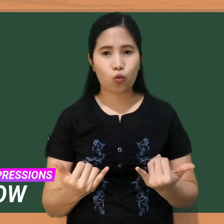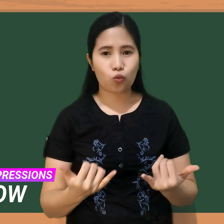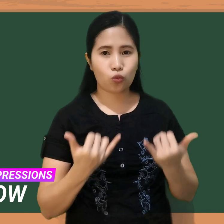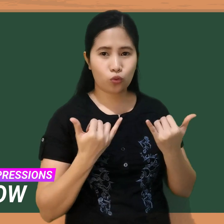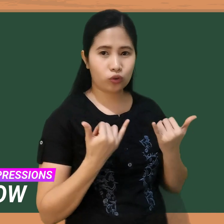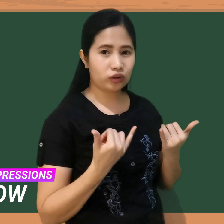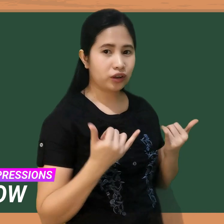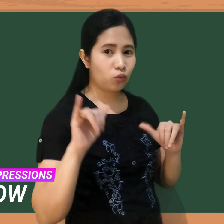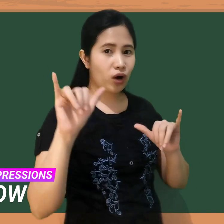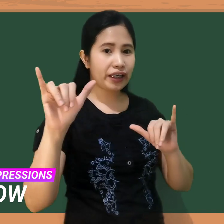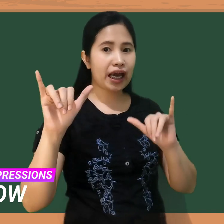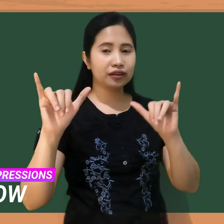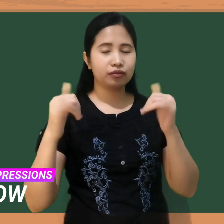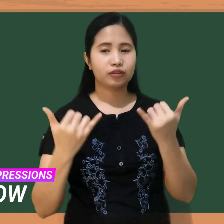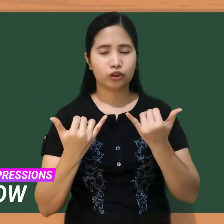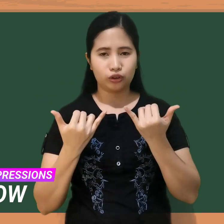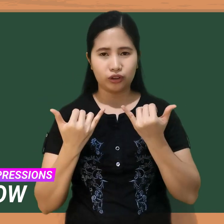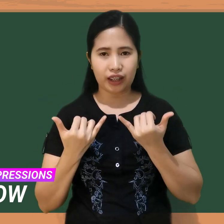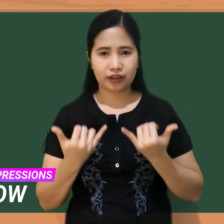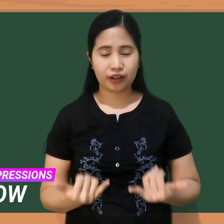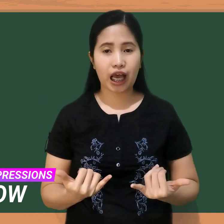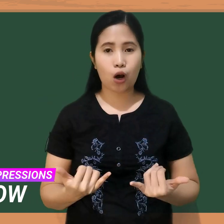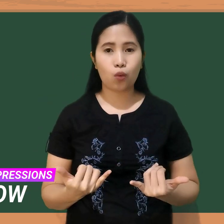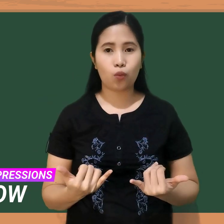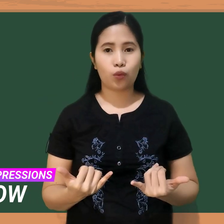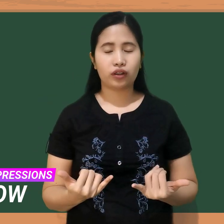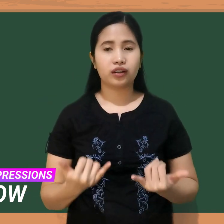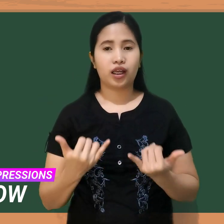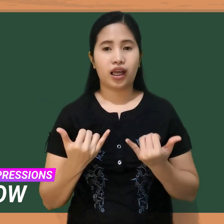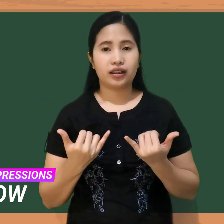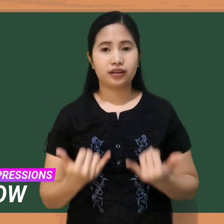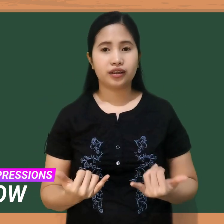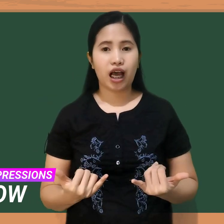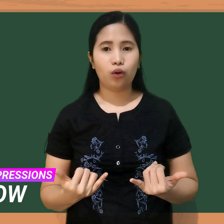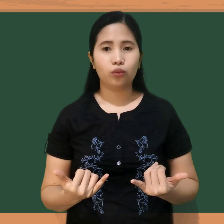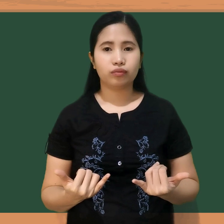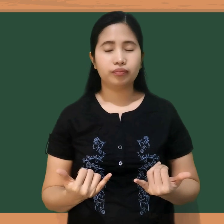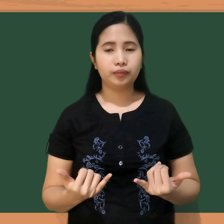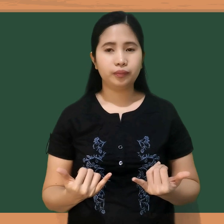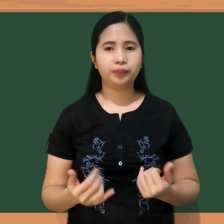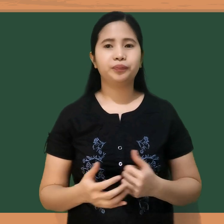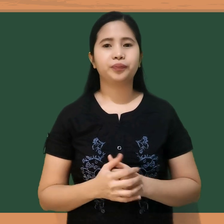Now. Y hand. So, yan. Now. Now.